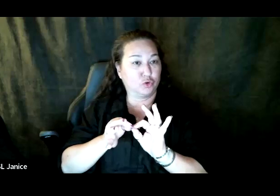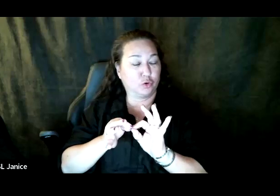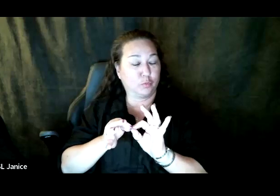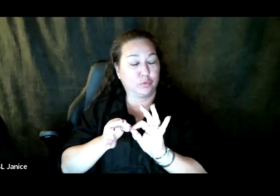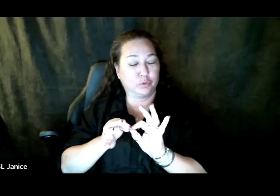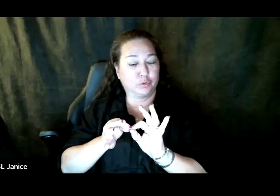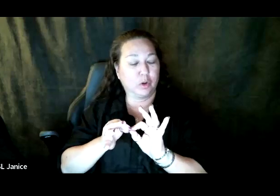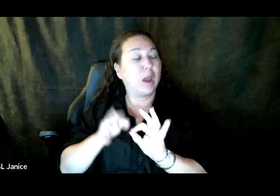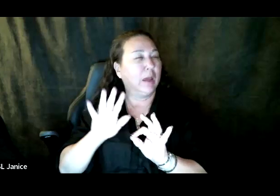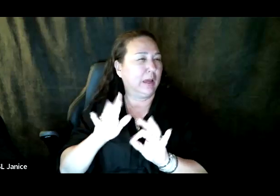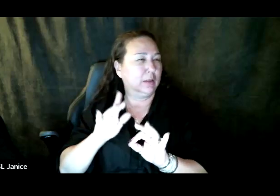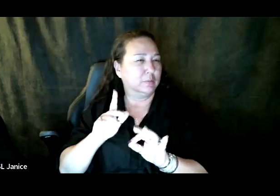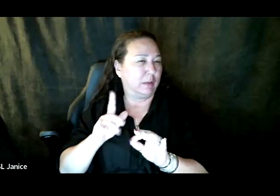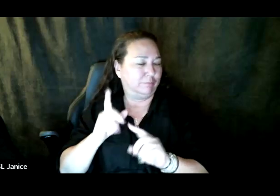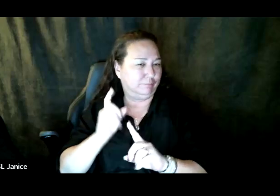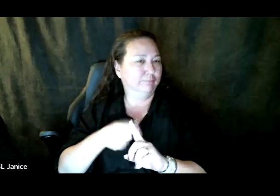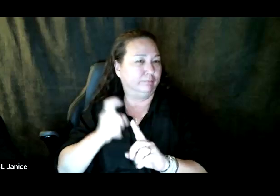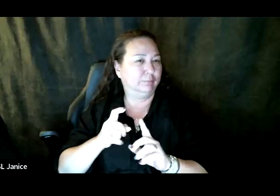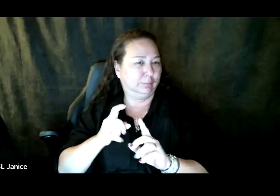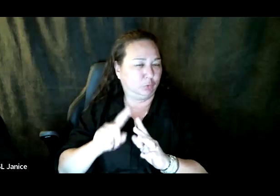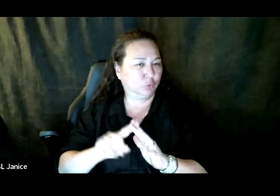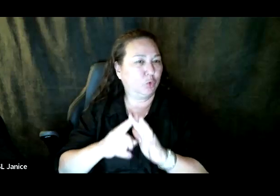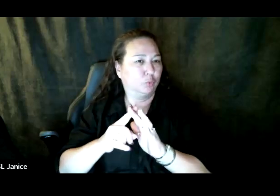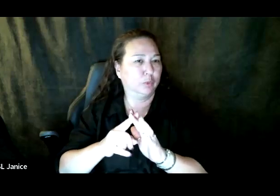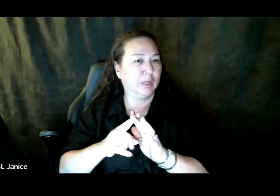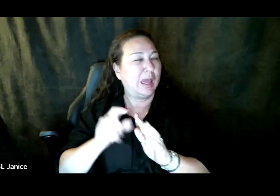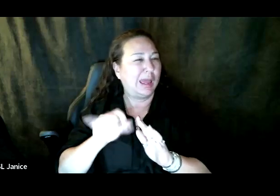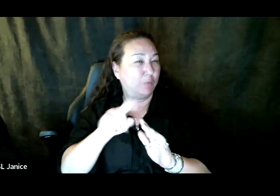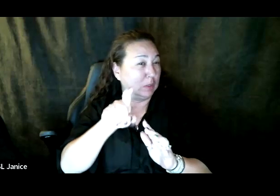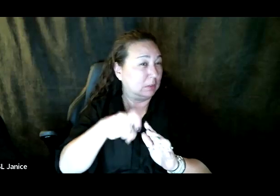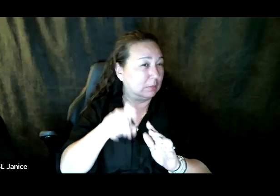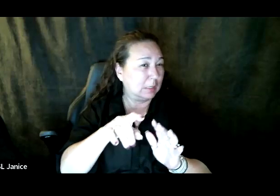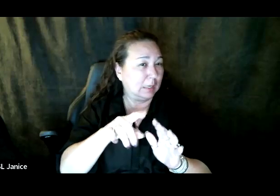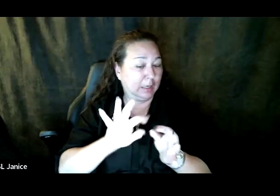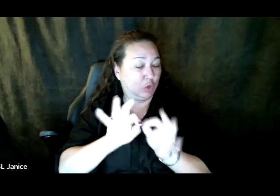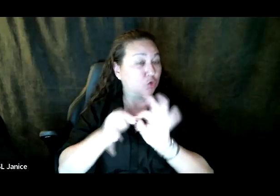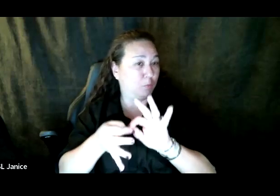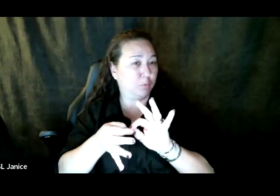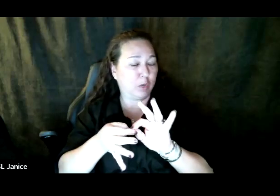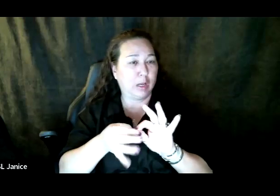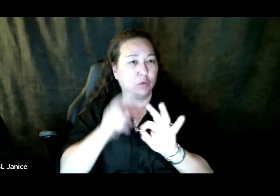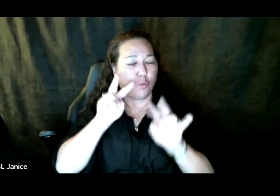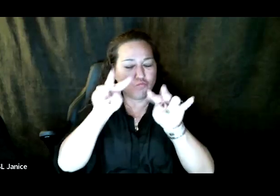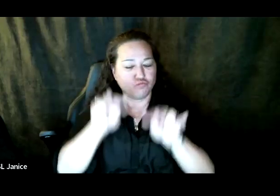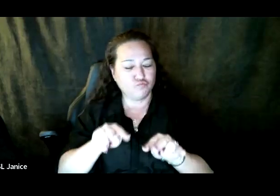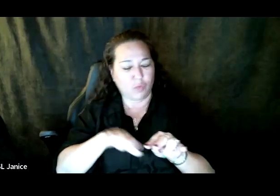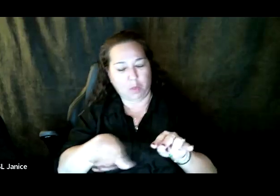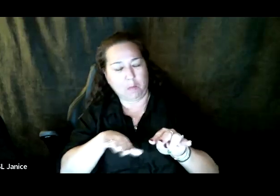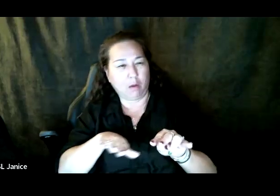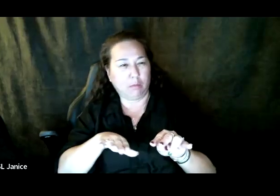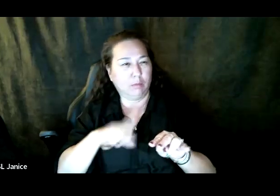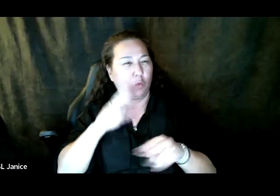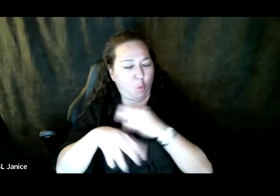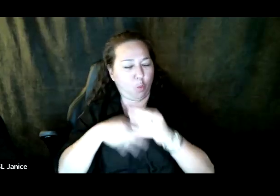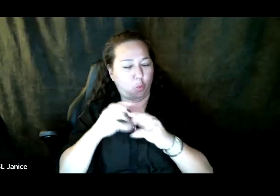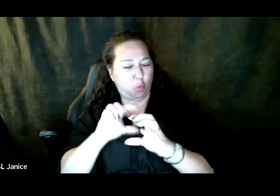globe icon at the bottom of your screen to select your language preference. I'd like to remind everyone to